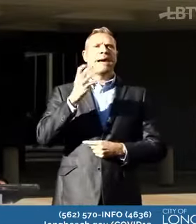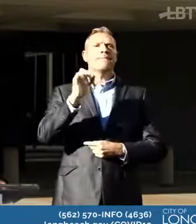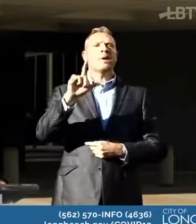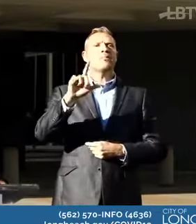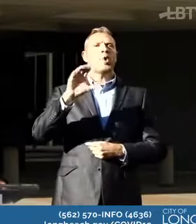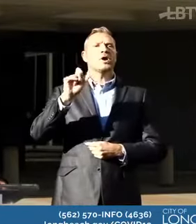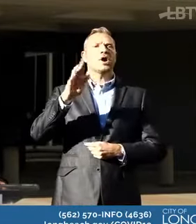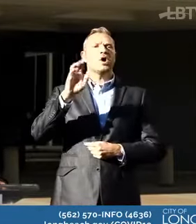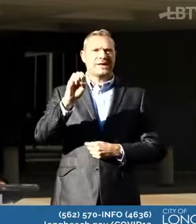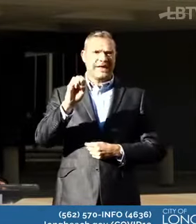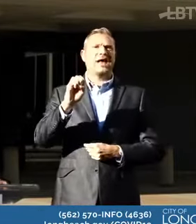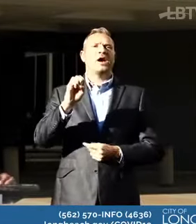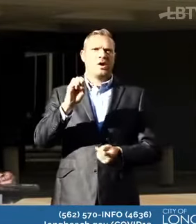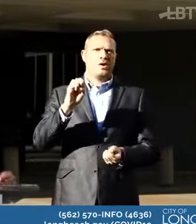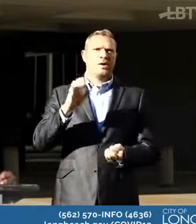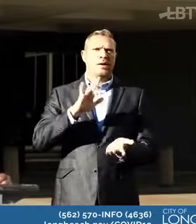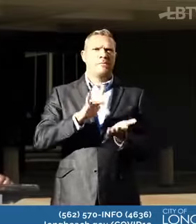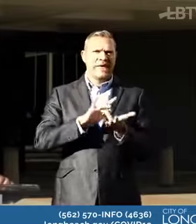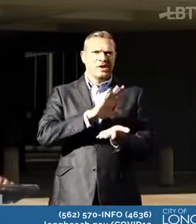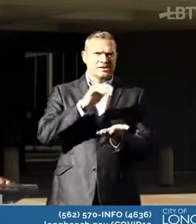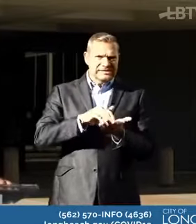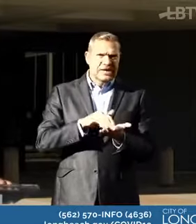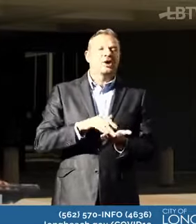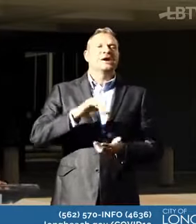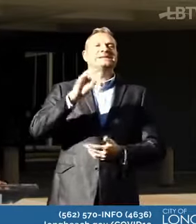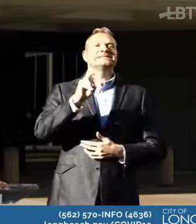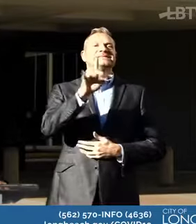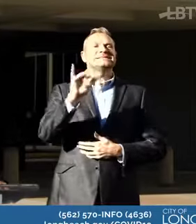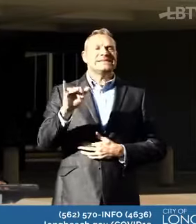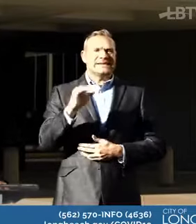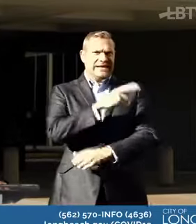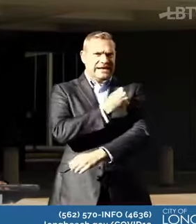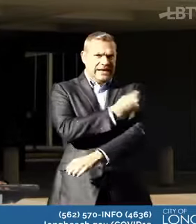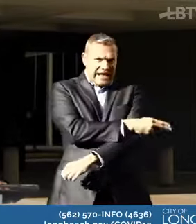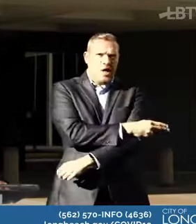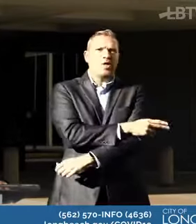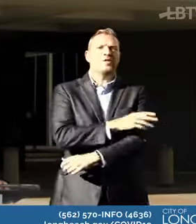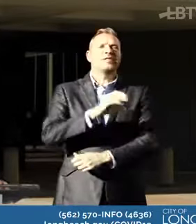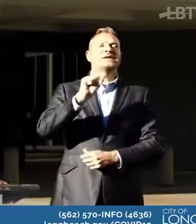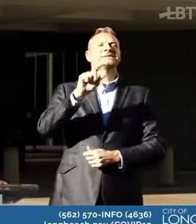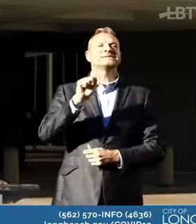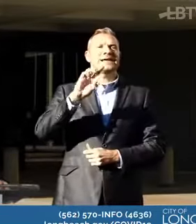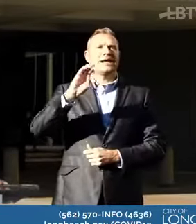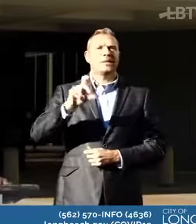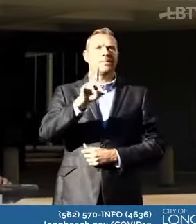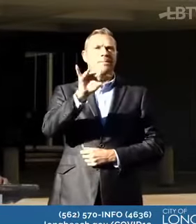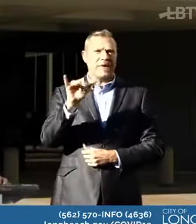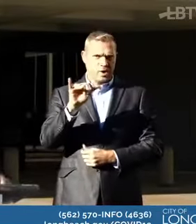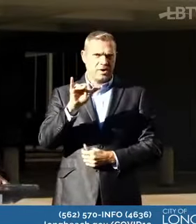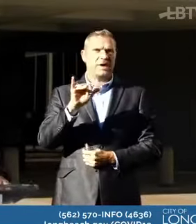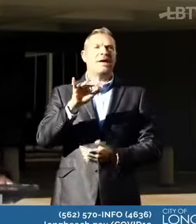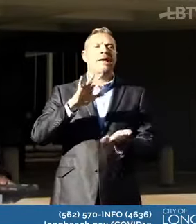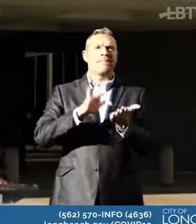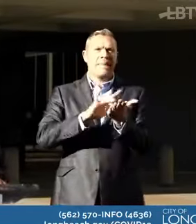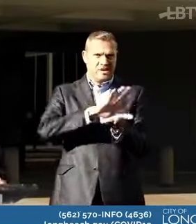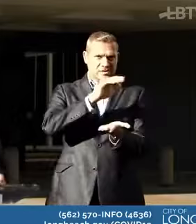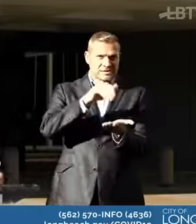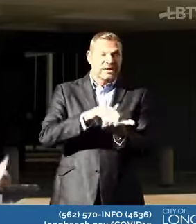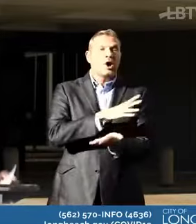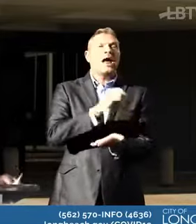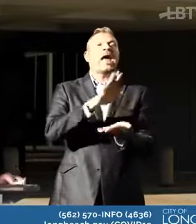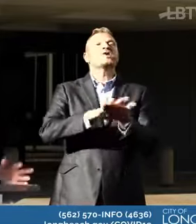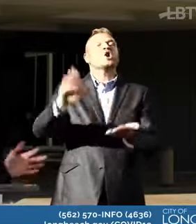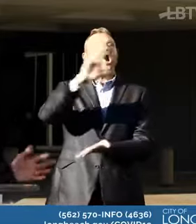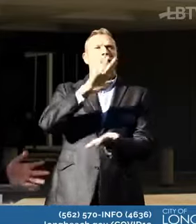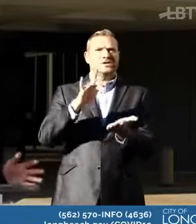Beach Medical Center, Dignity Health, St. Mary Medical Center, and College Medical Center as well. I've gotten to know